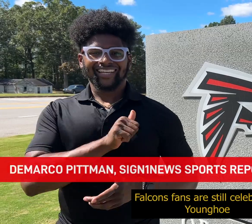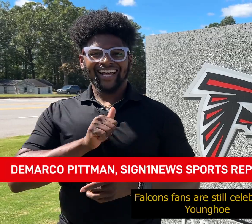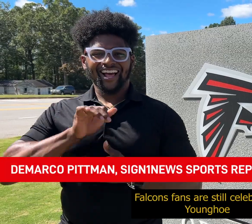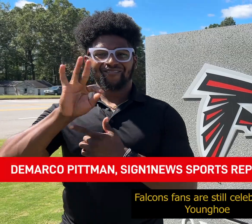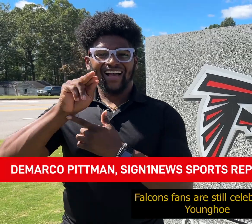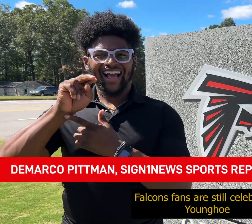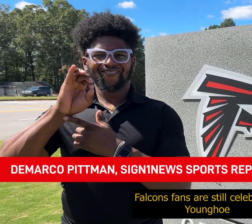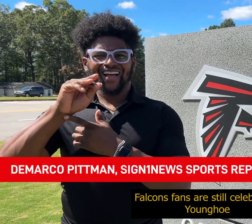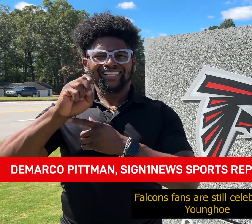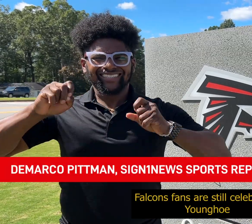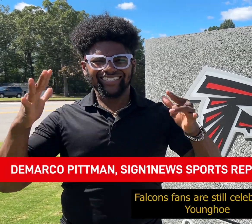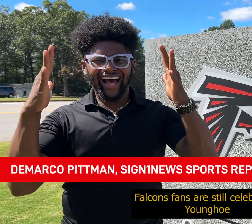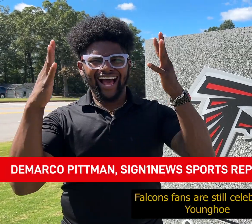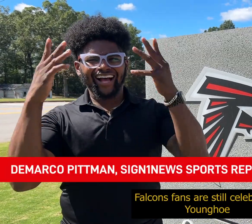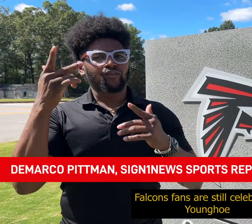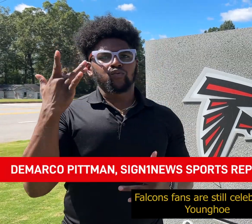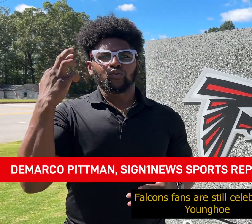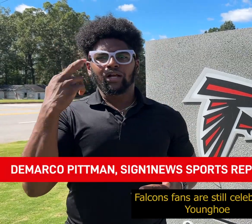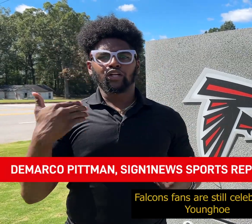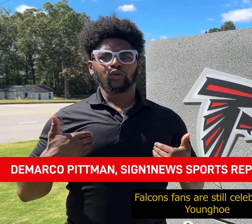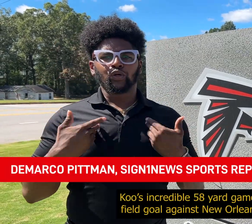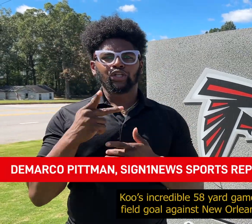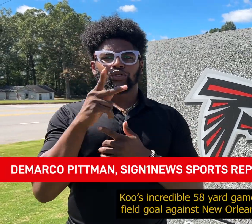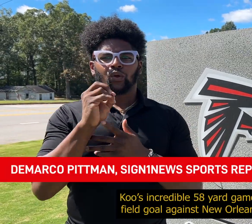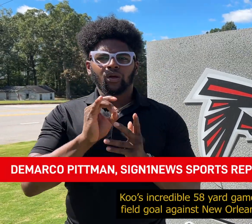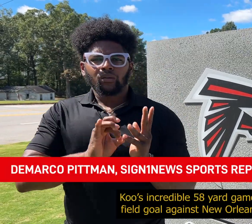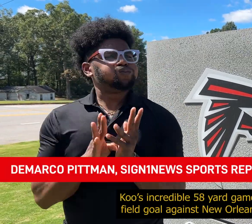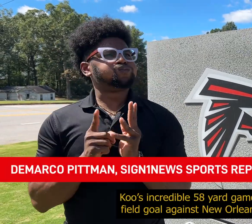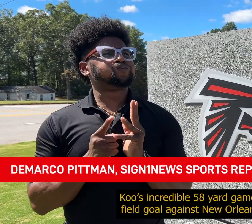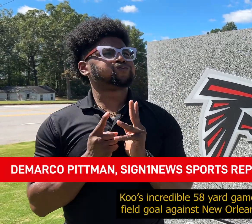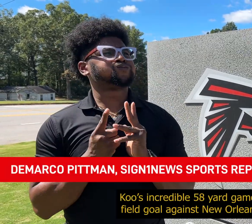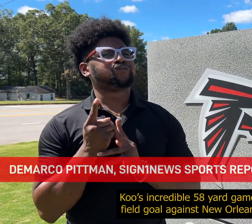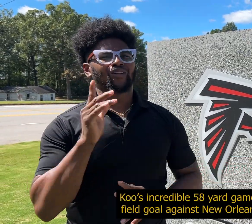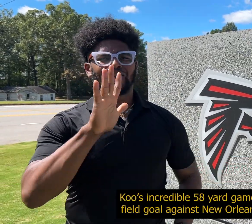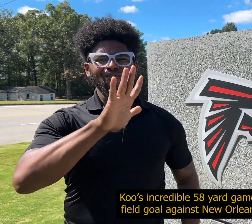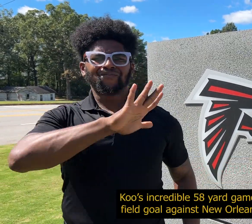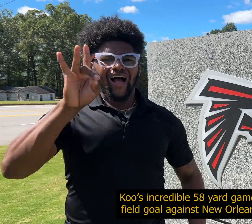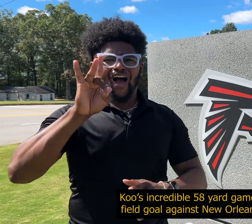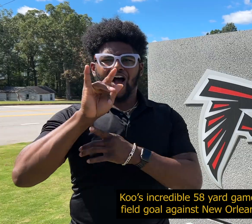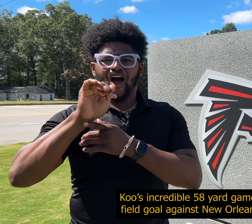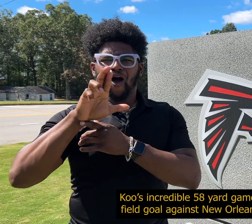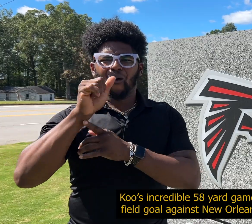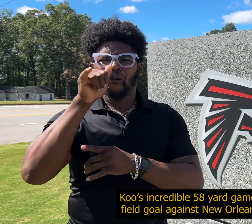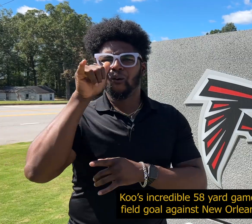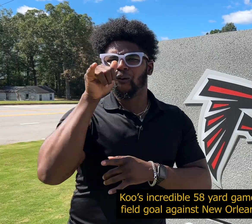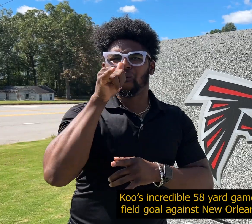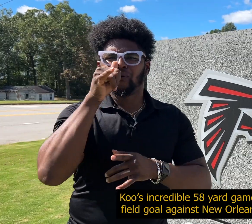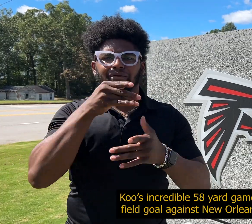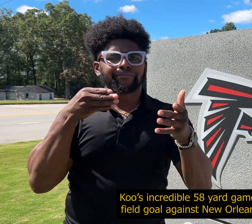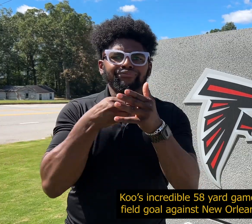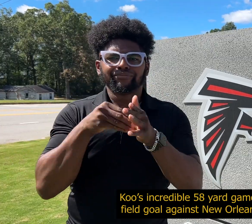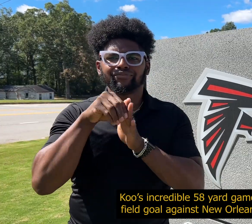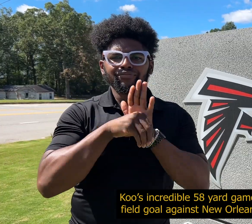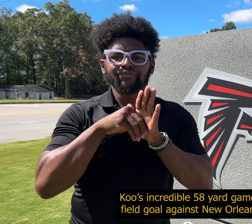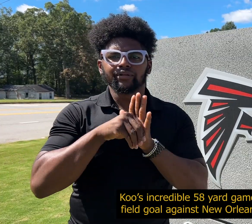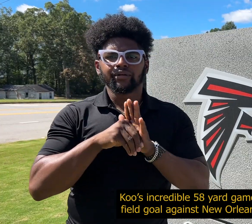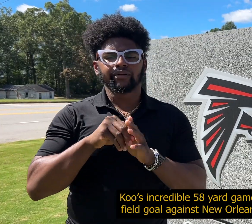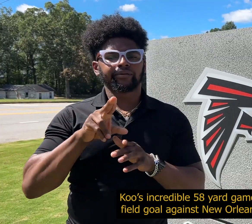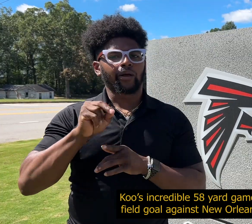Falcons fans are still celebrating Youngway Koo's incredible 58-yard game-winning field goal against the New Orleans Saints.